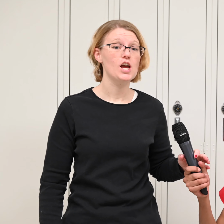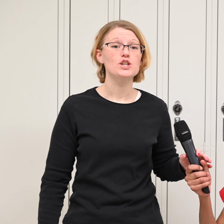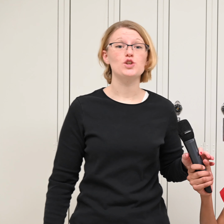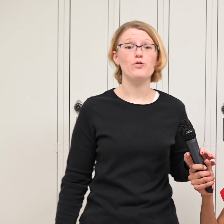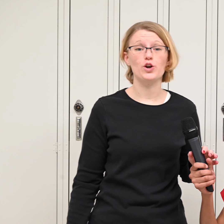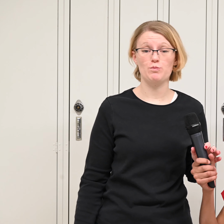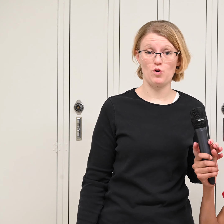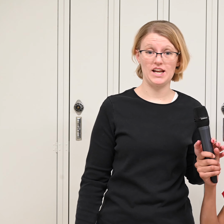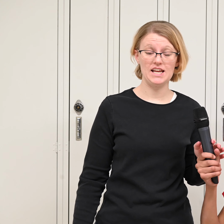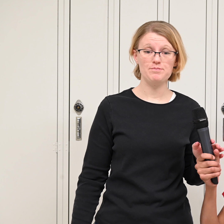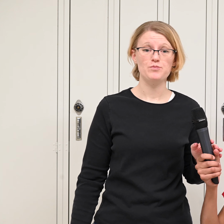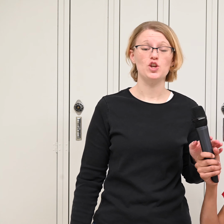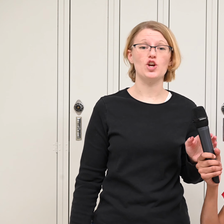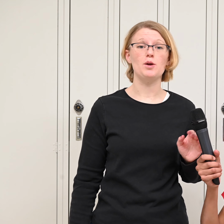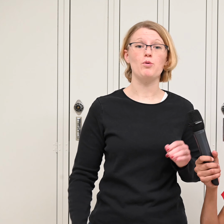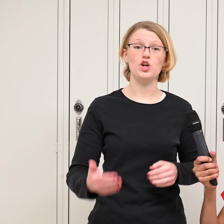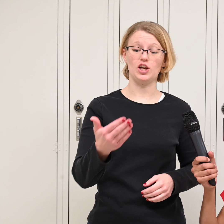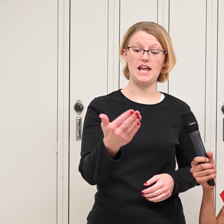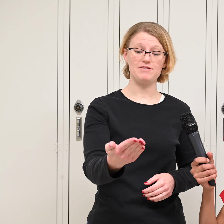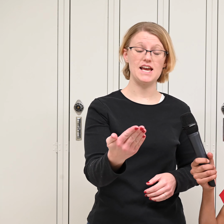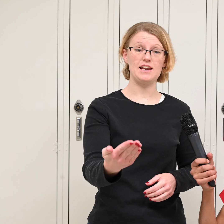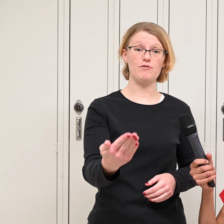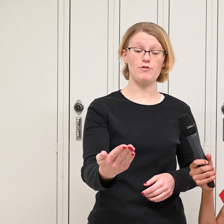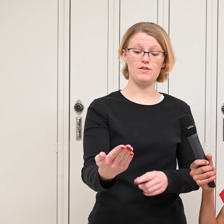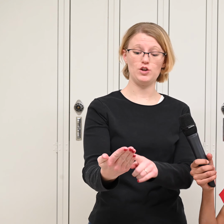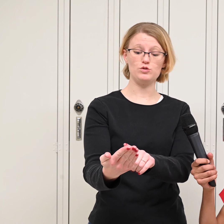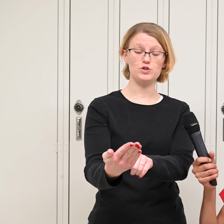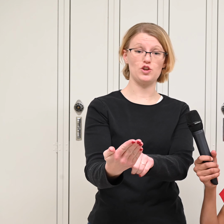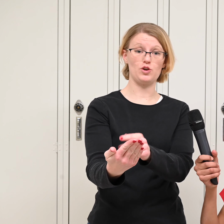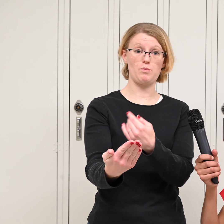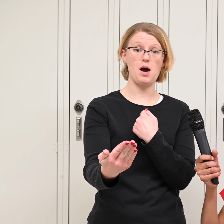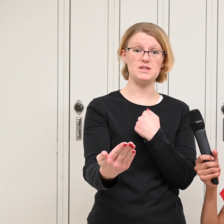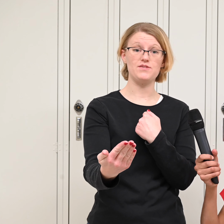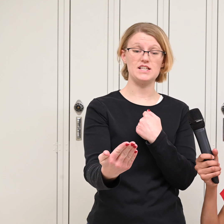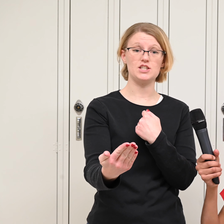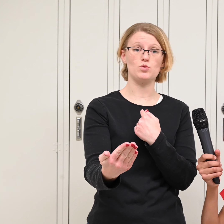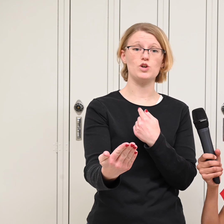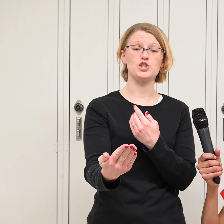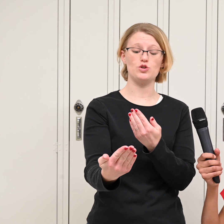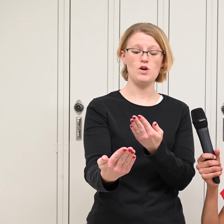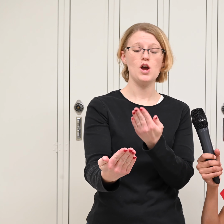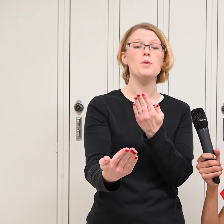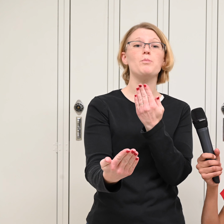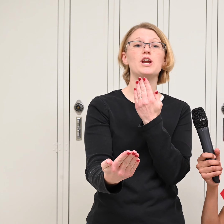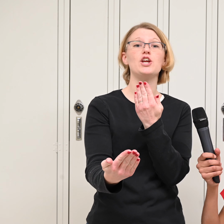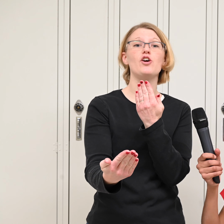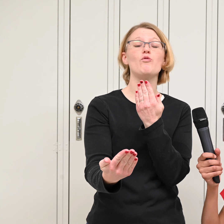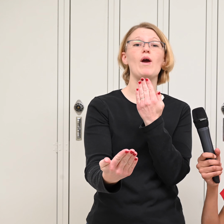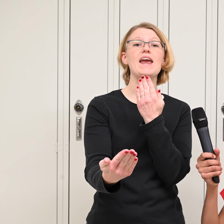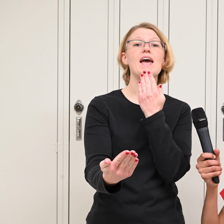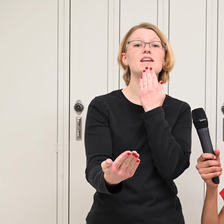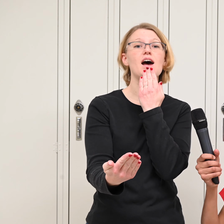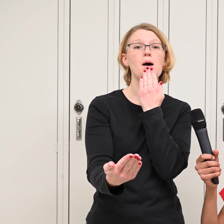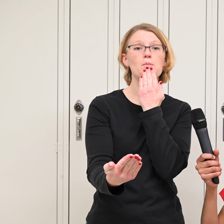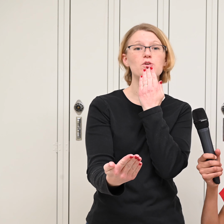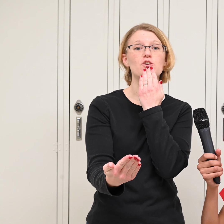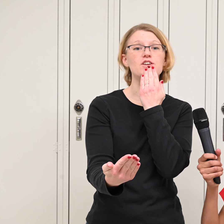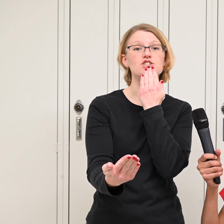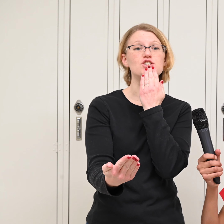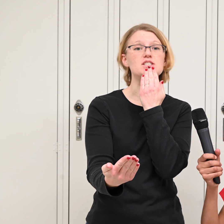So for good morning, you're going to put your left hand out in front of you so that your palm is facing towards you. Bring your right hand up with your fingers just